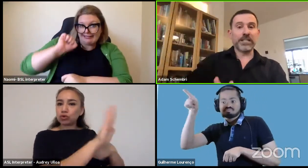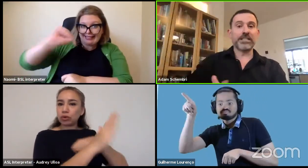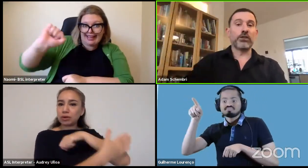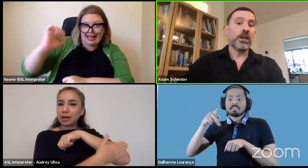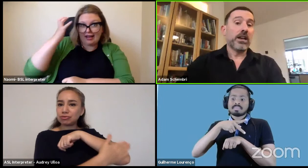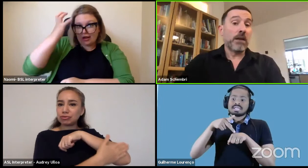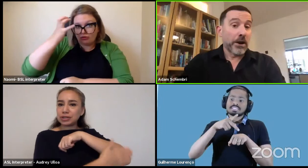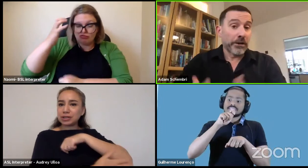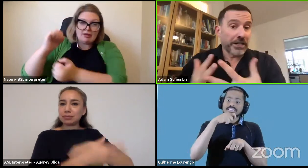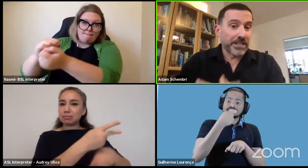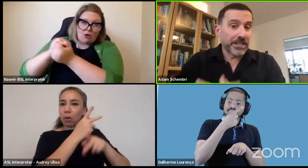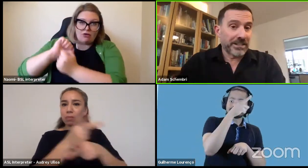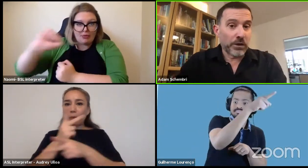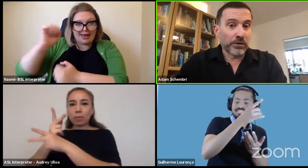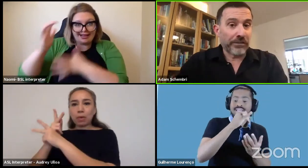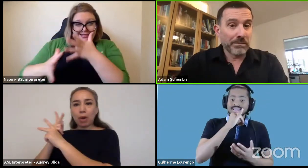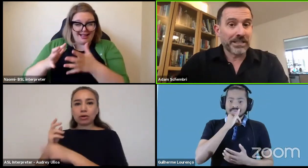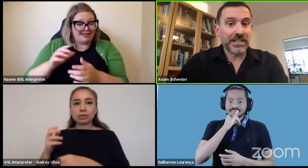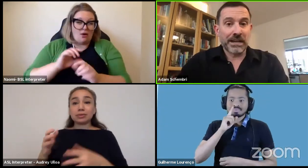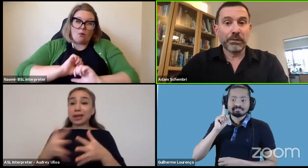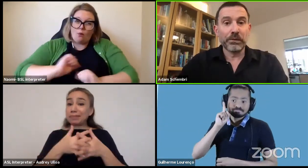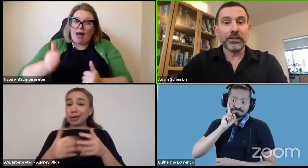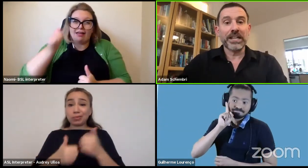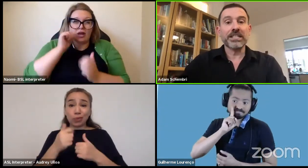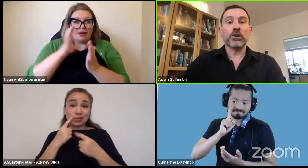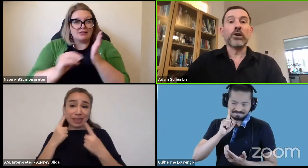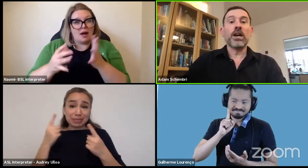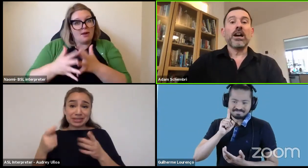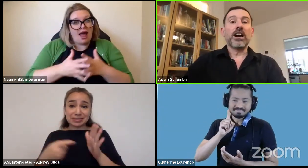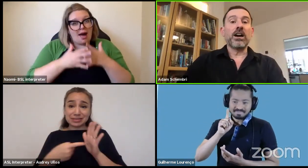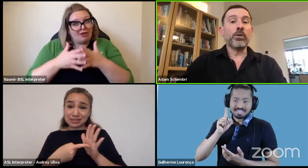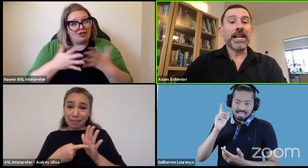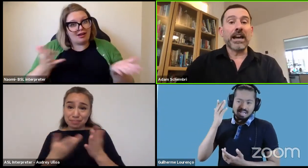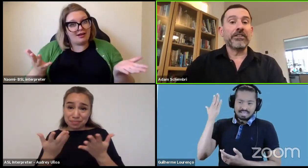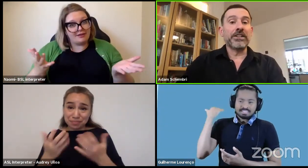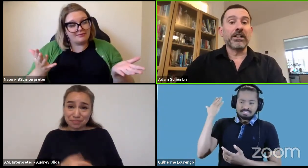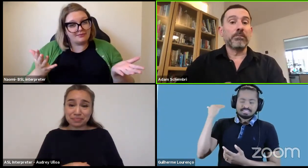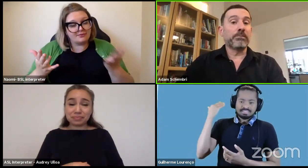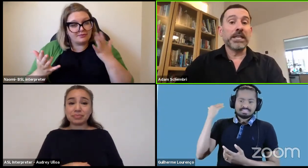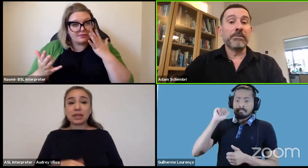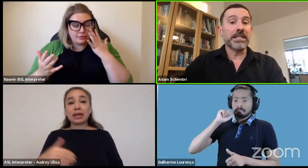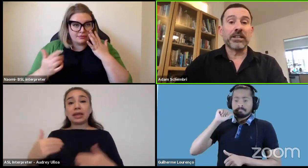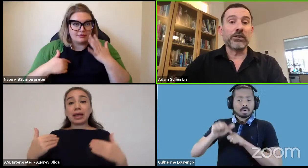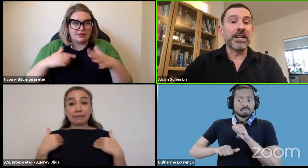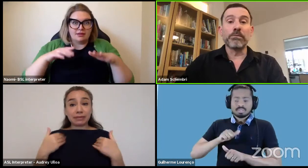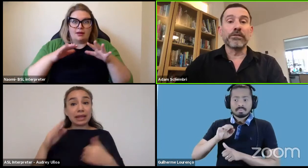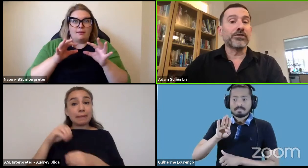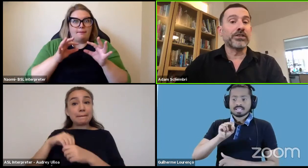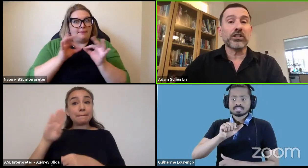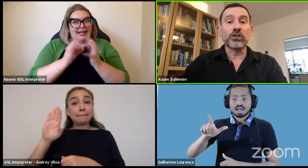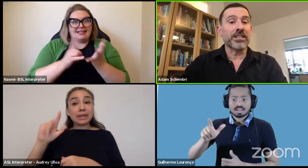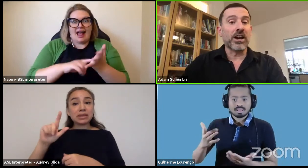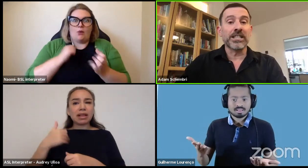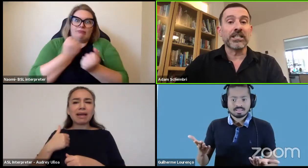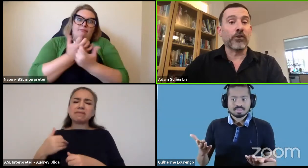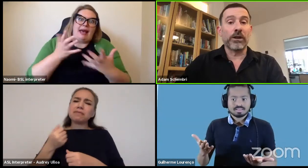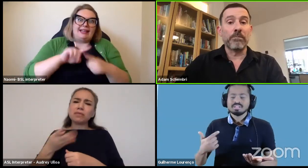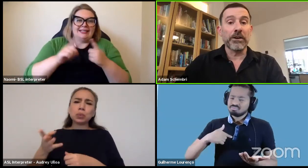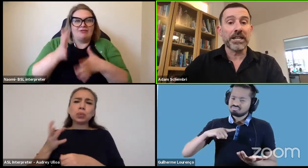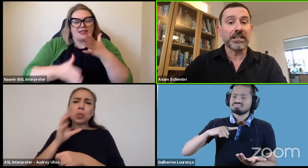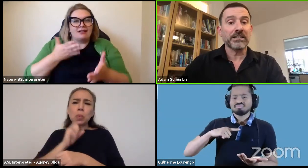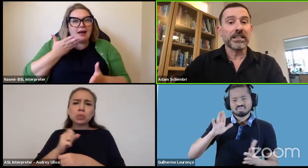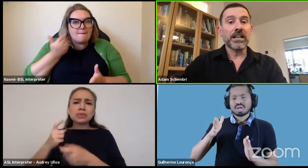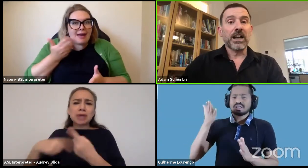country. So America is the most famous example. Okay, so we have in BSL a number of traditional signs